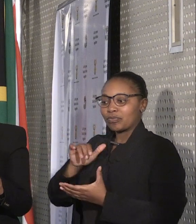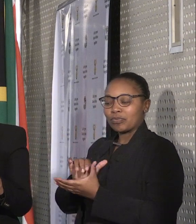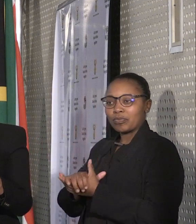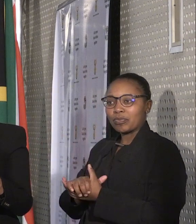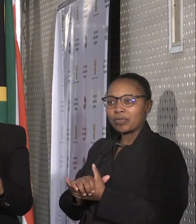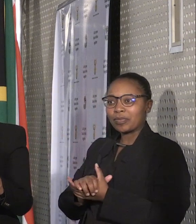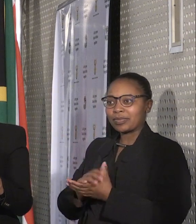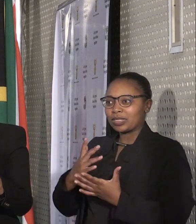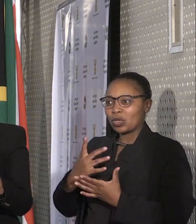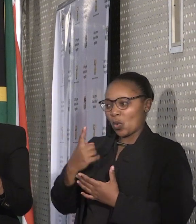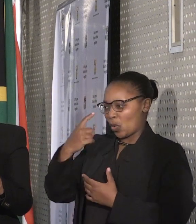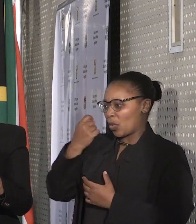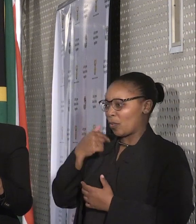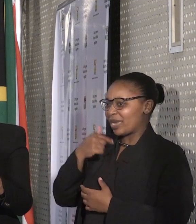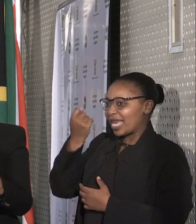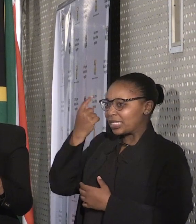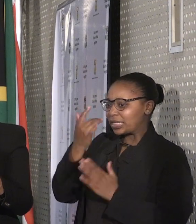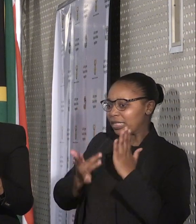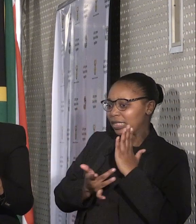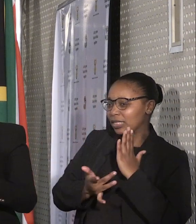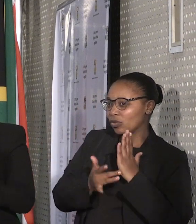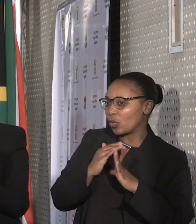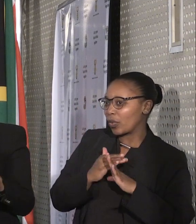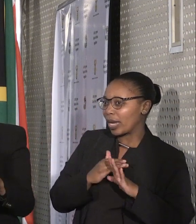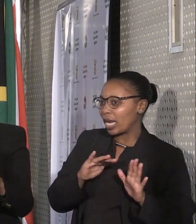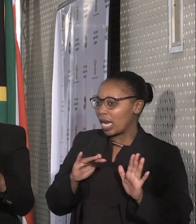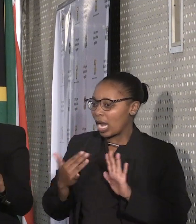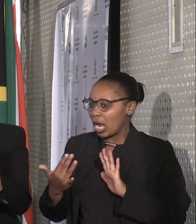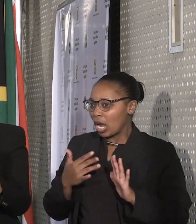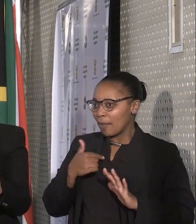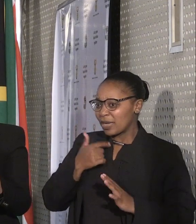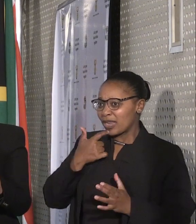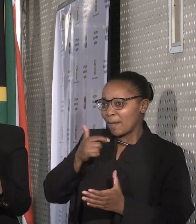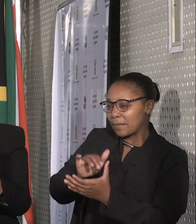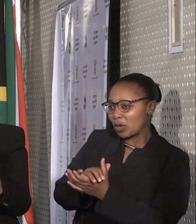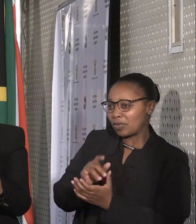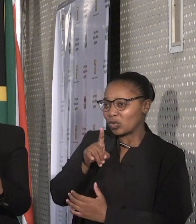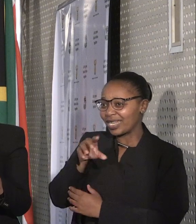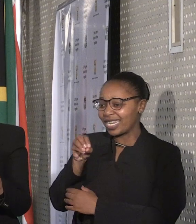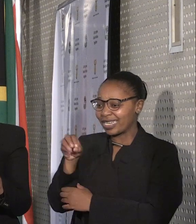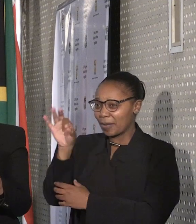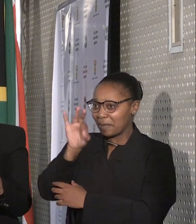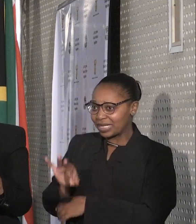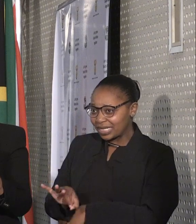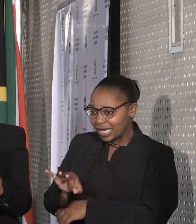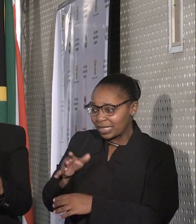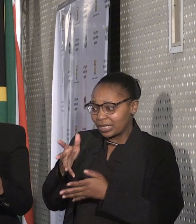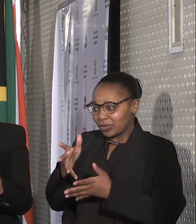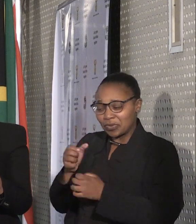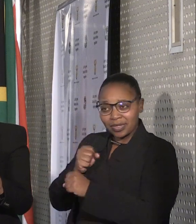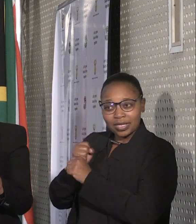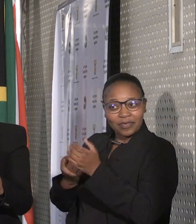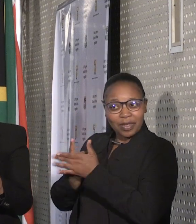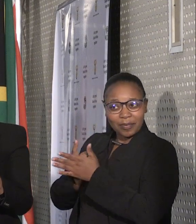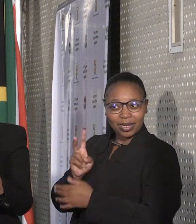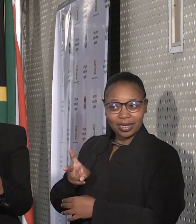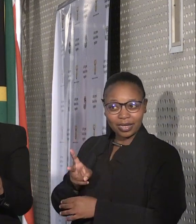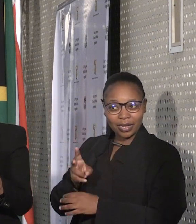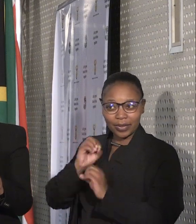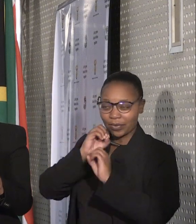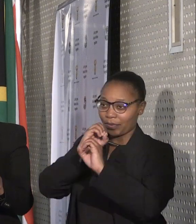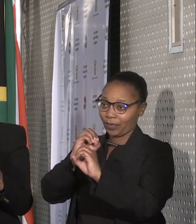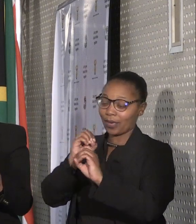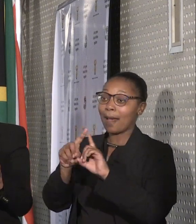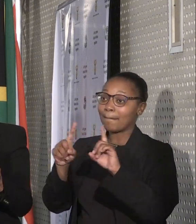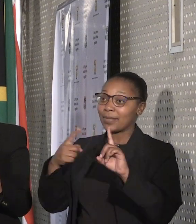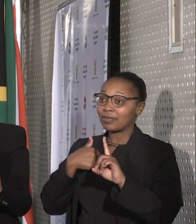understanding of how technology works and say 100% something like this will never happen again. But the only commitment I can